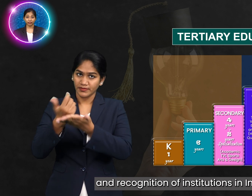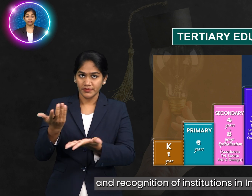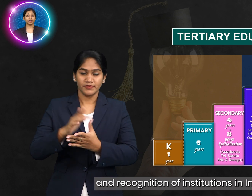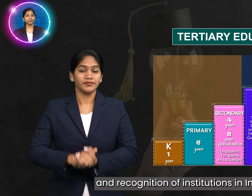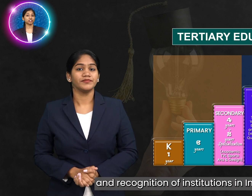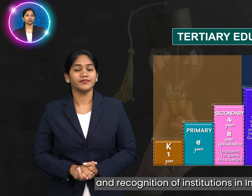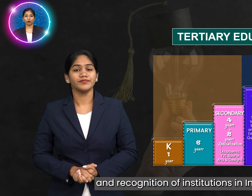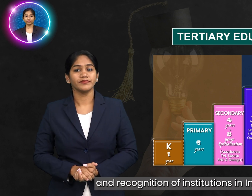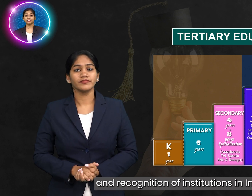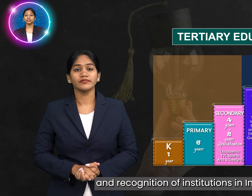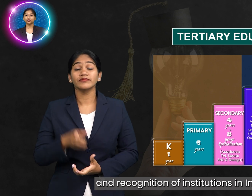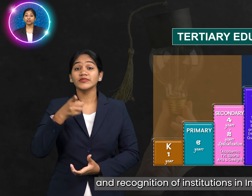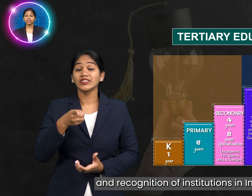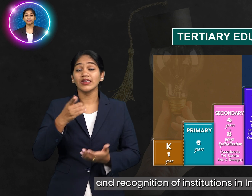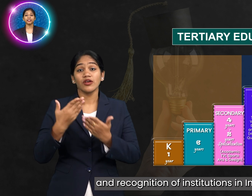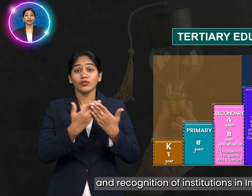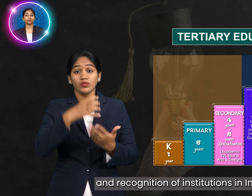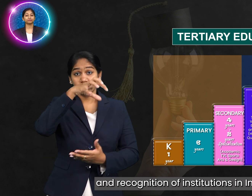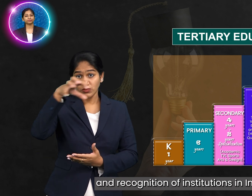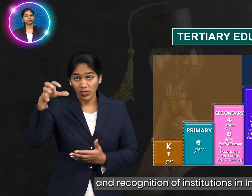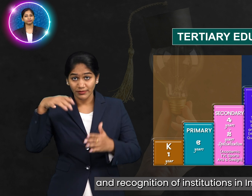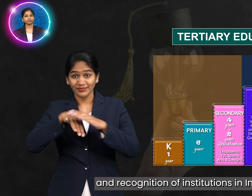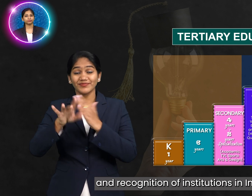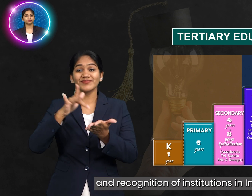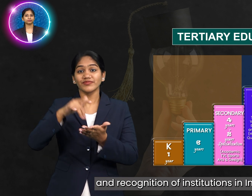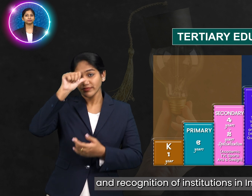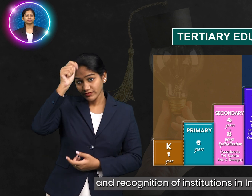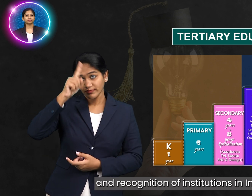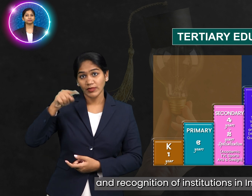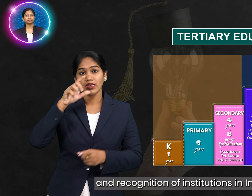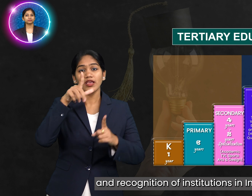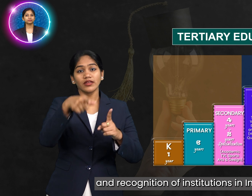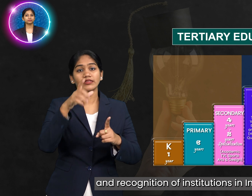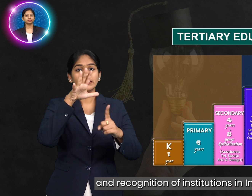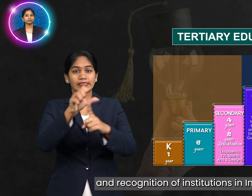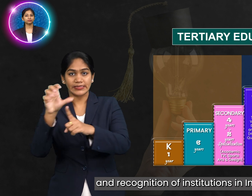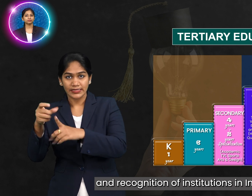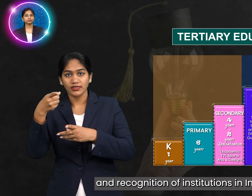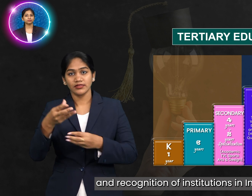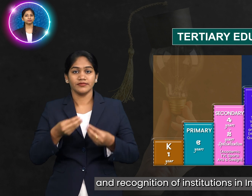and recognition of institutions in India.